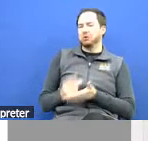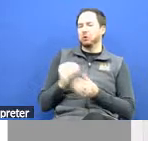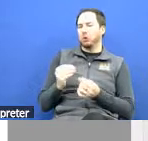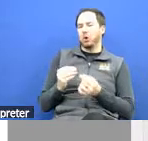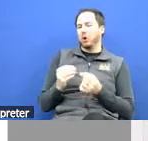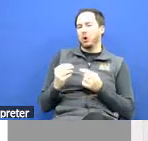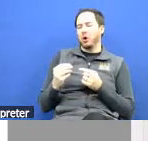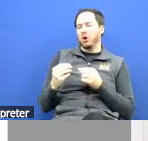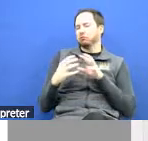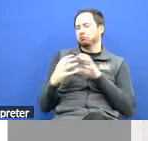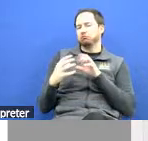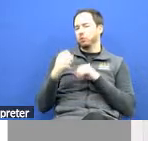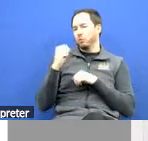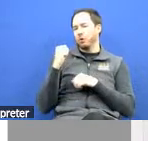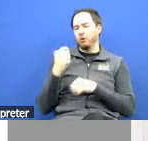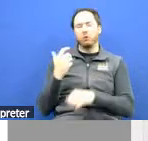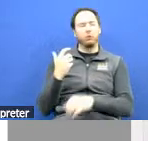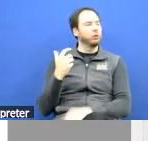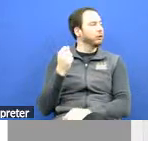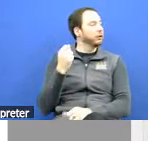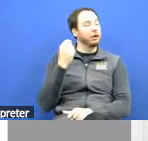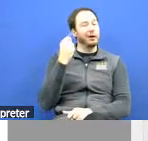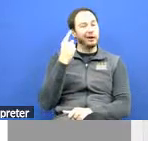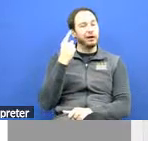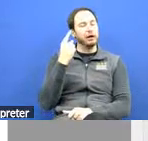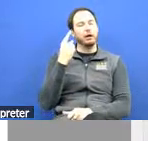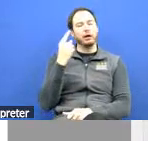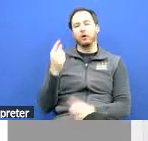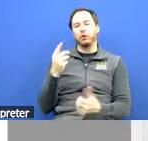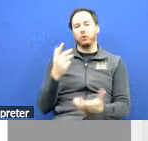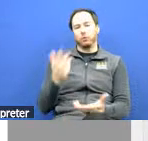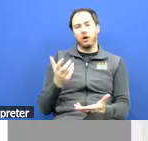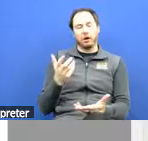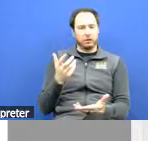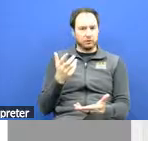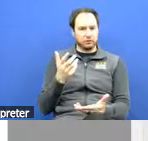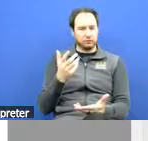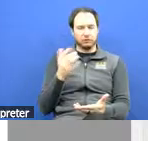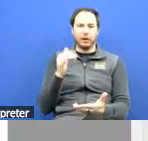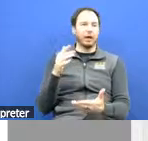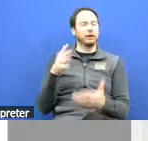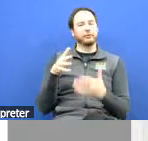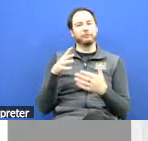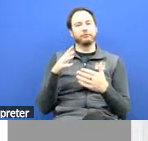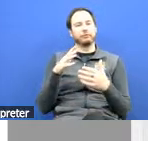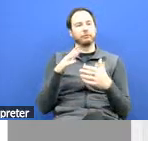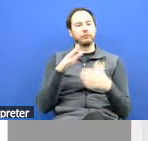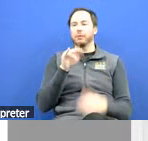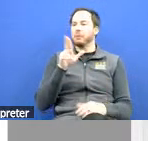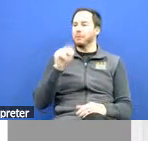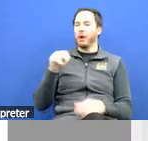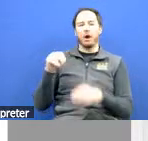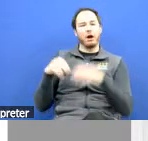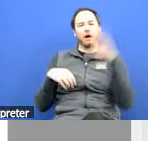issues. But again, if you want to, for instance, paint an American flag on the side of your barn,